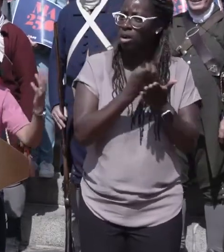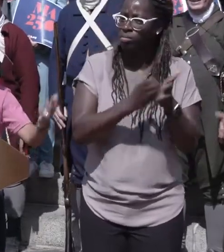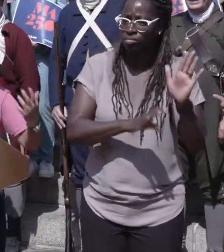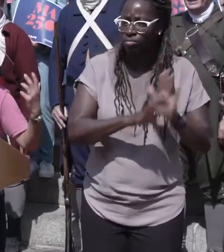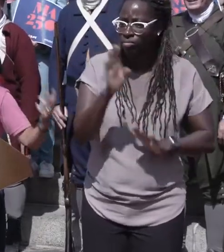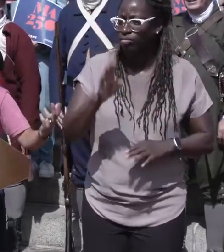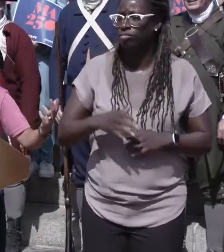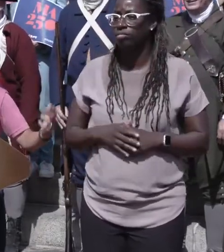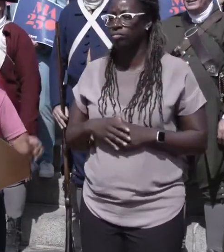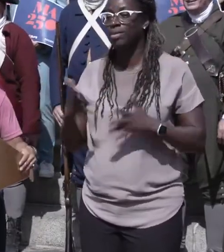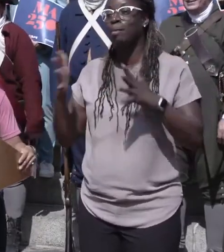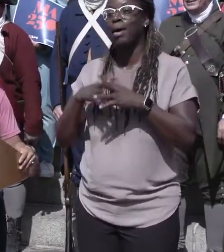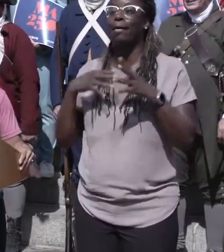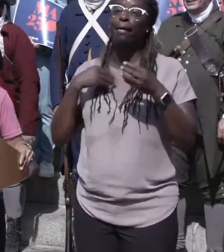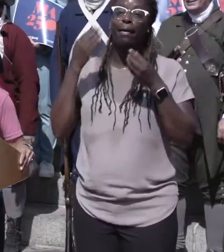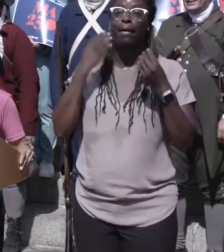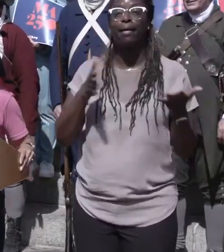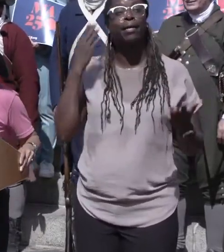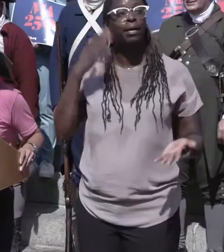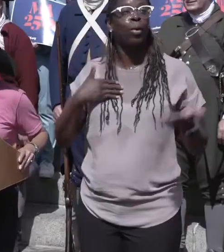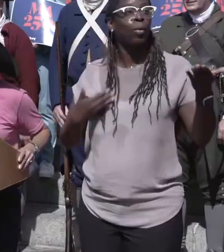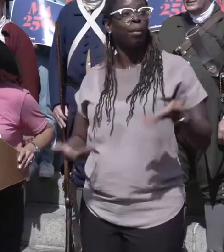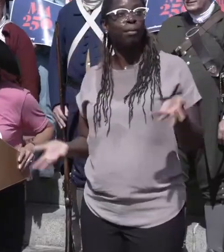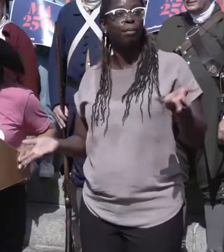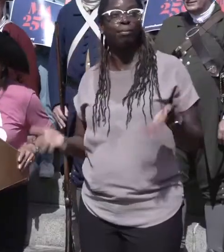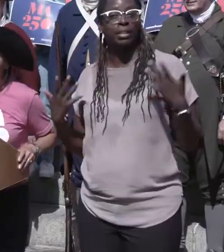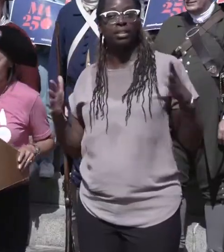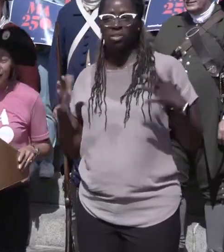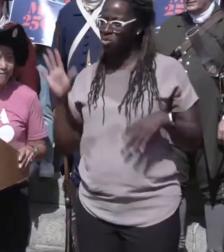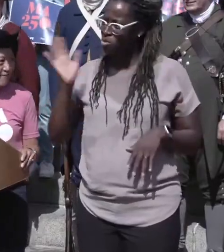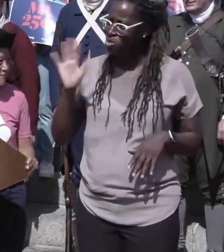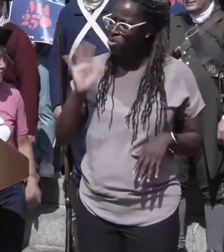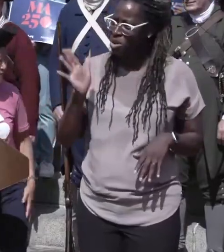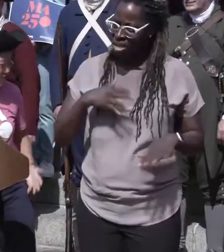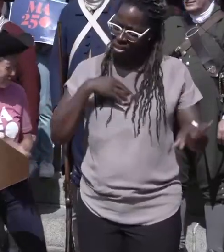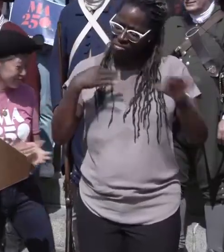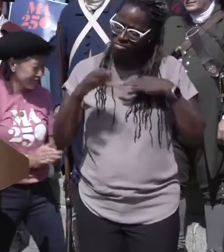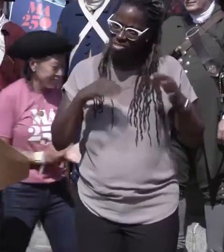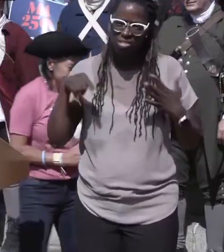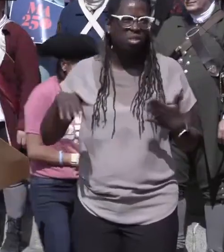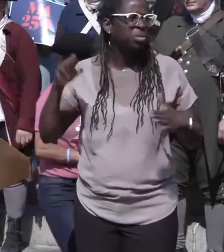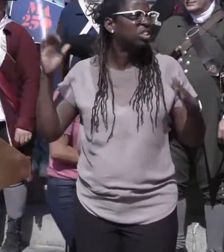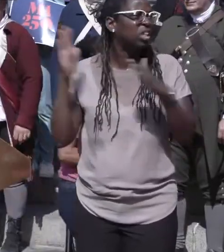us. Come help all of our creative economy. And let's go Team Massachusetts.